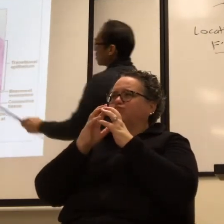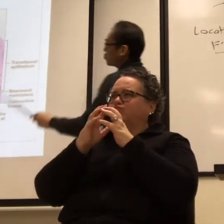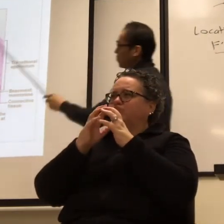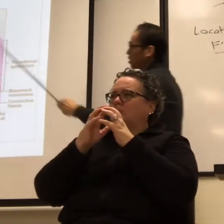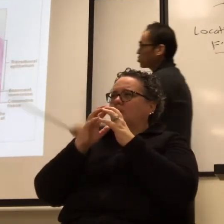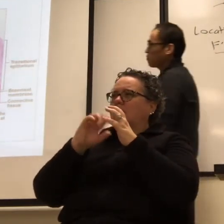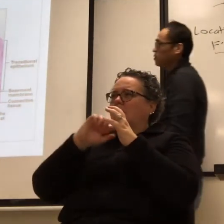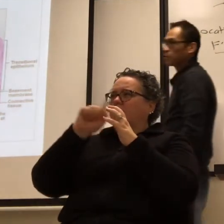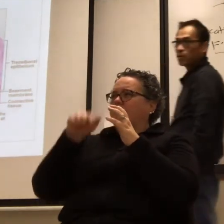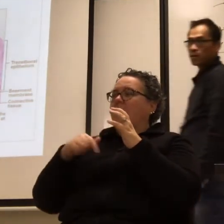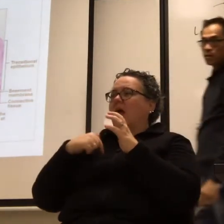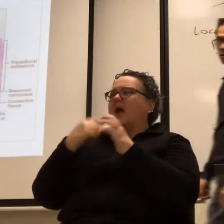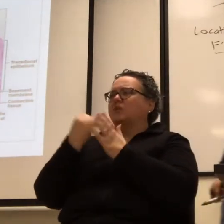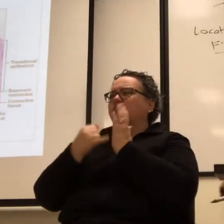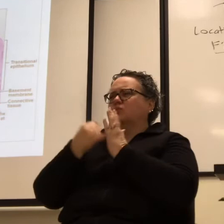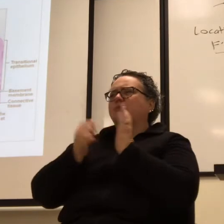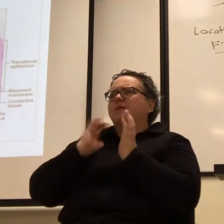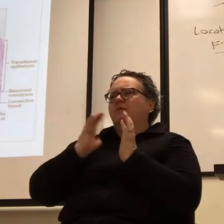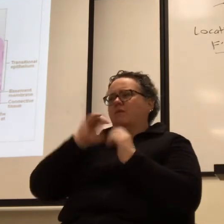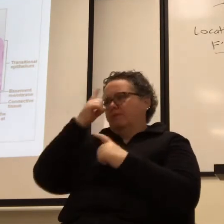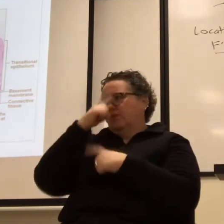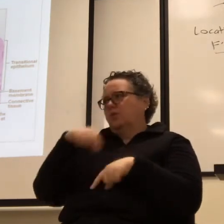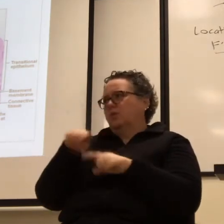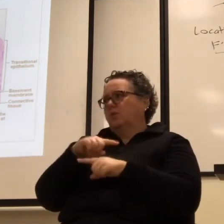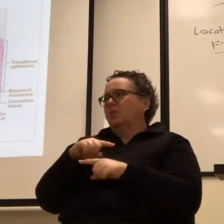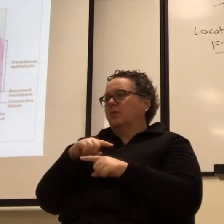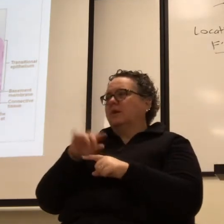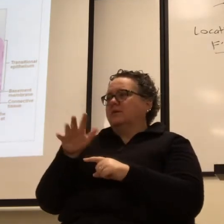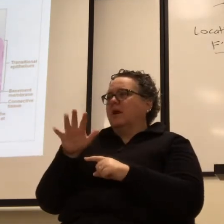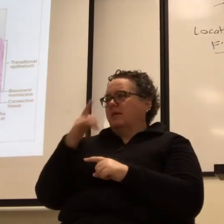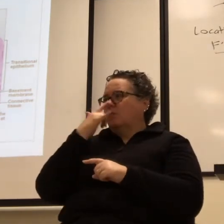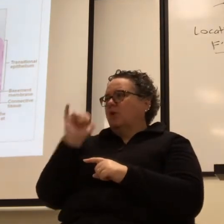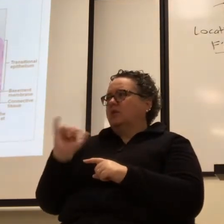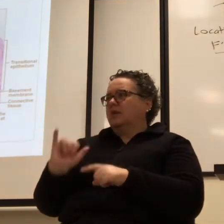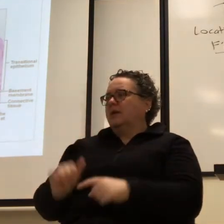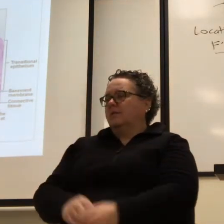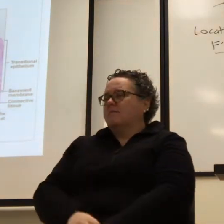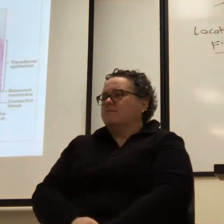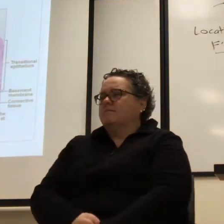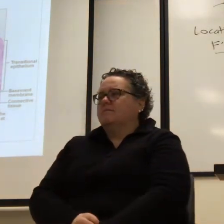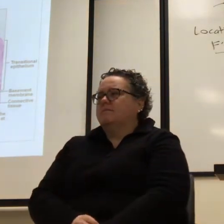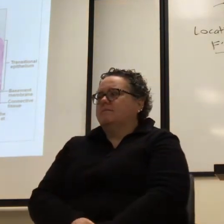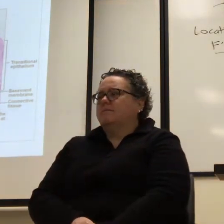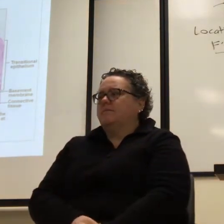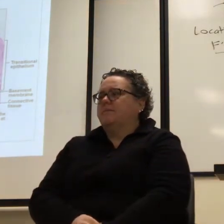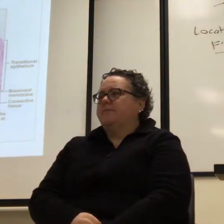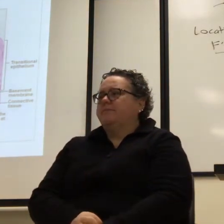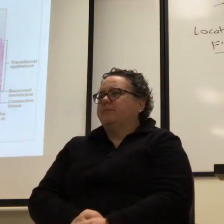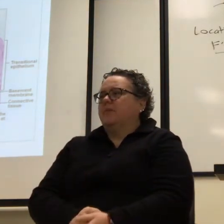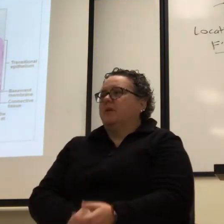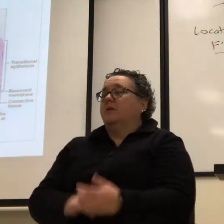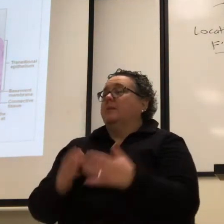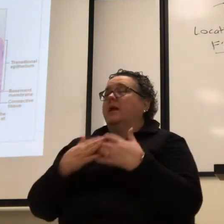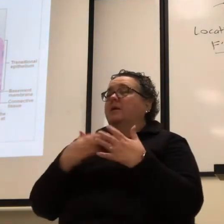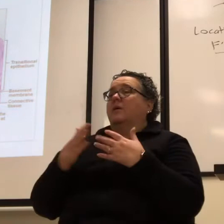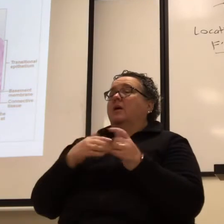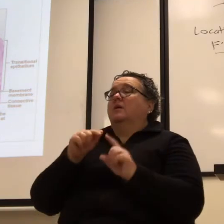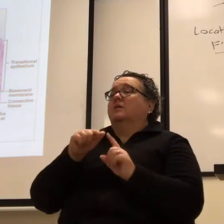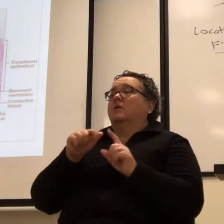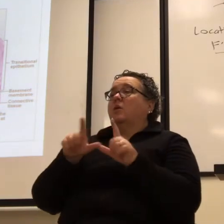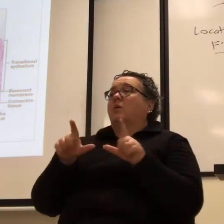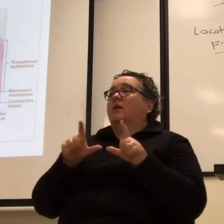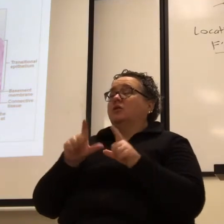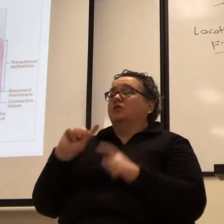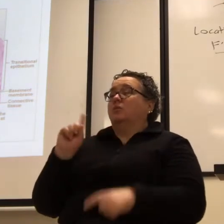I kind of drew a picture of this earlier. It's kind of what it looks like. Well, anyways, the locations, urinary